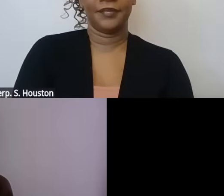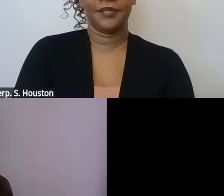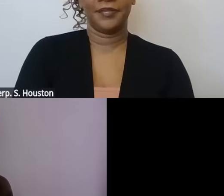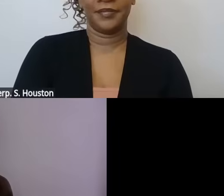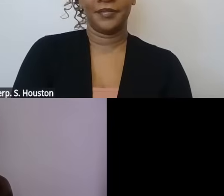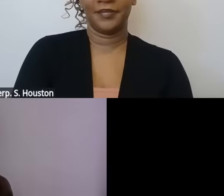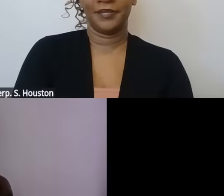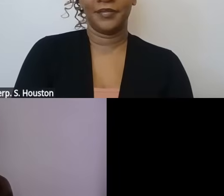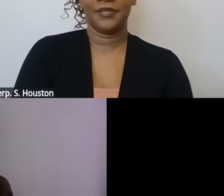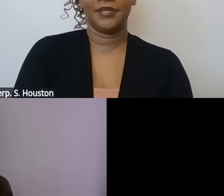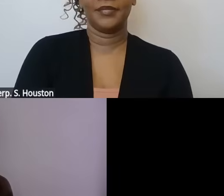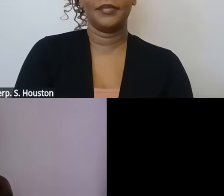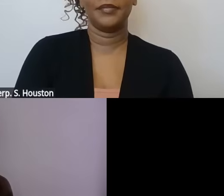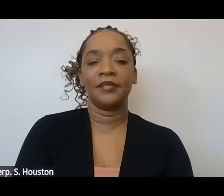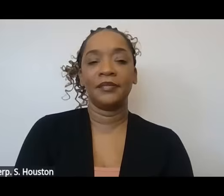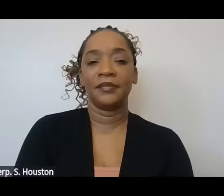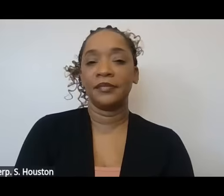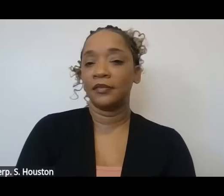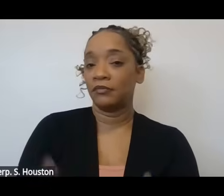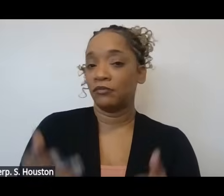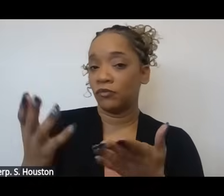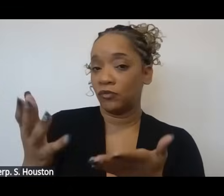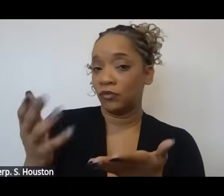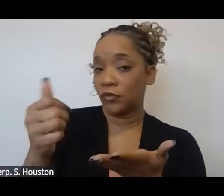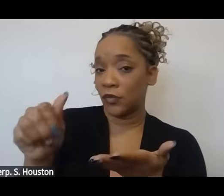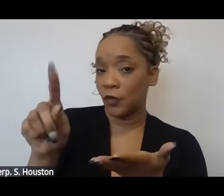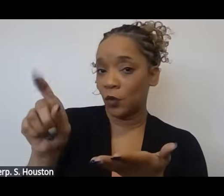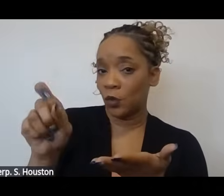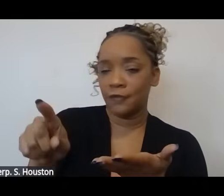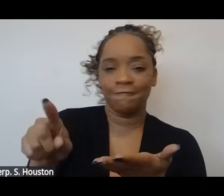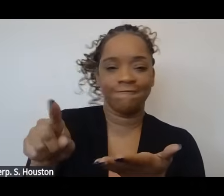Mr. Cordes, do you have any questions? I don't have any questions.